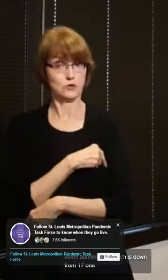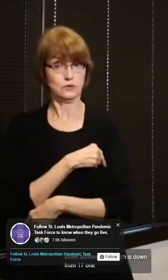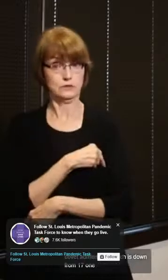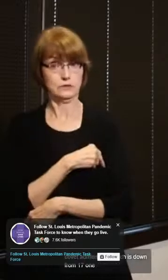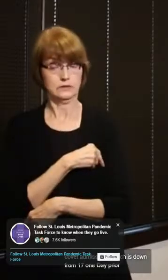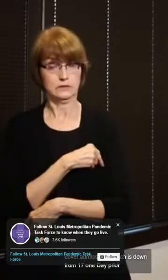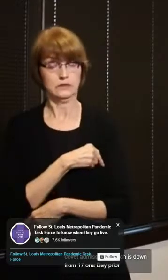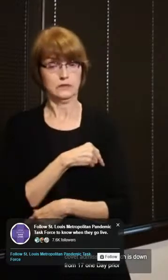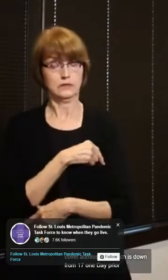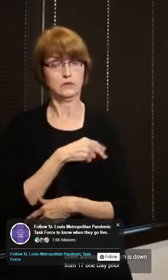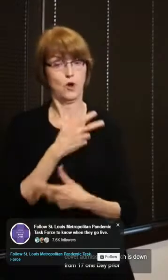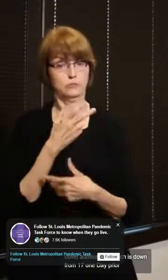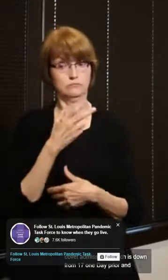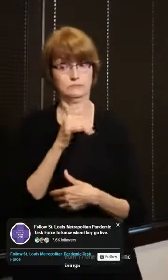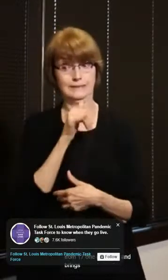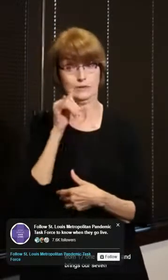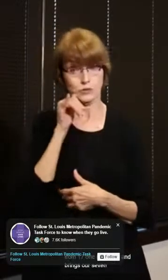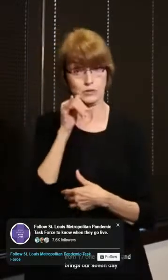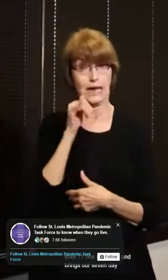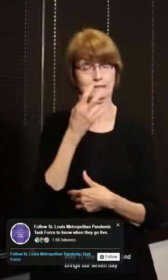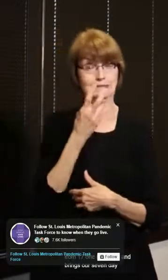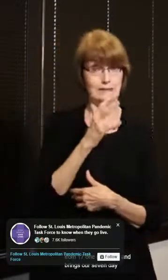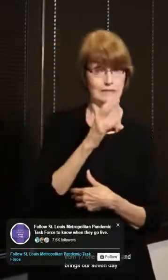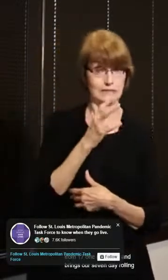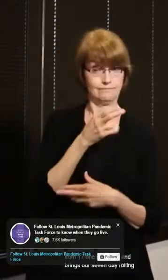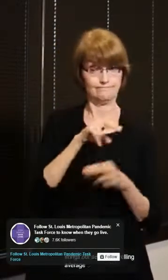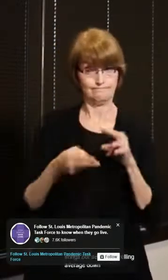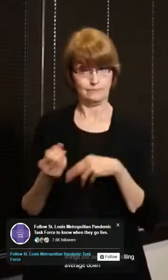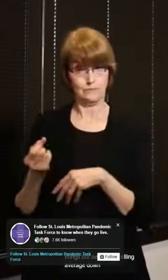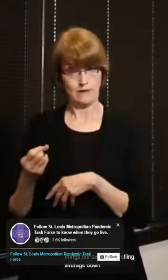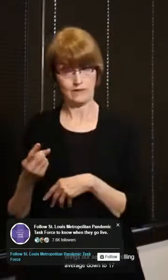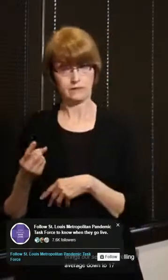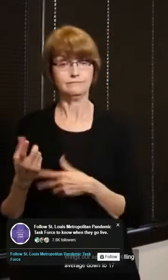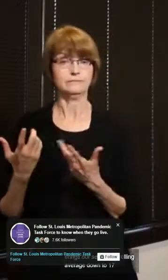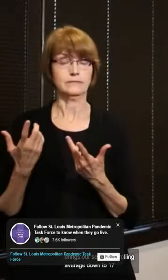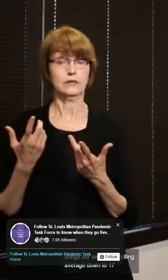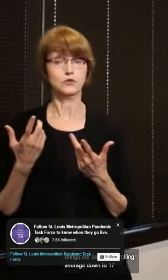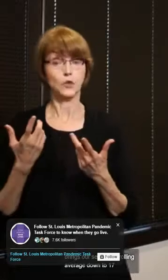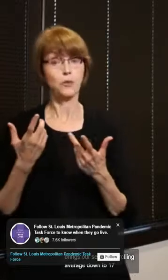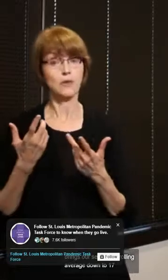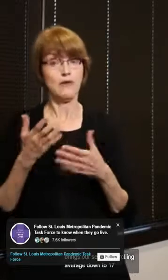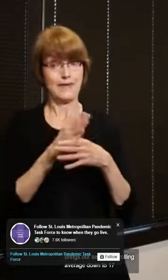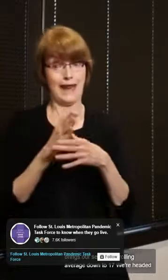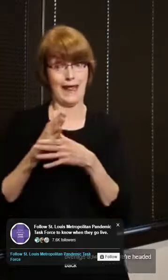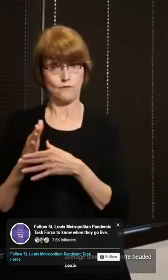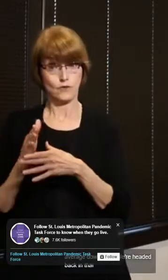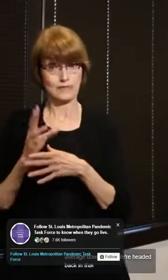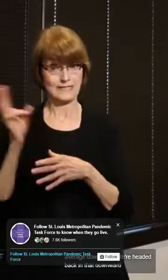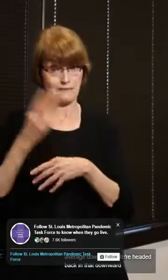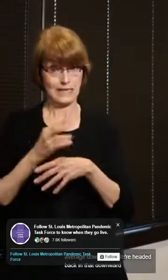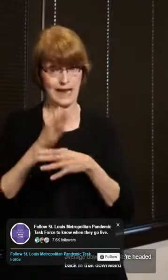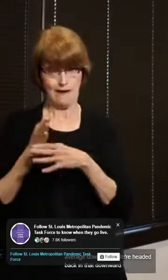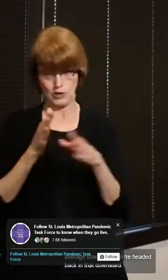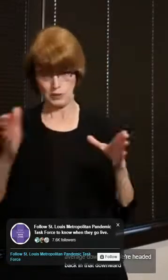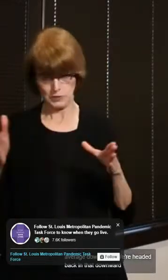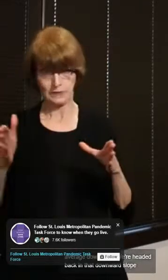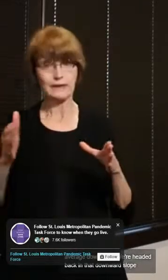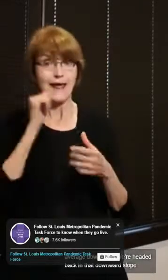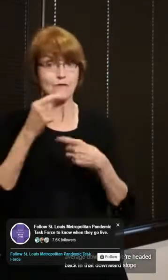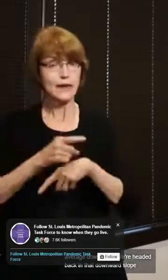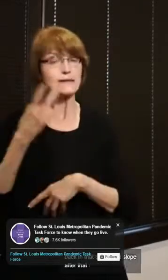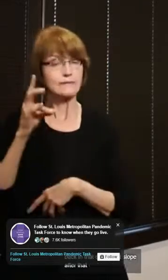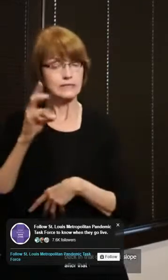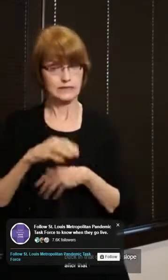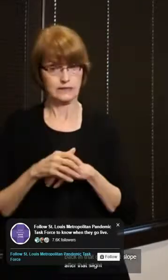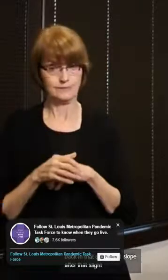day prior, and brings our 7-day rolling average down to 17. We're headed back in that downward slope after